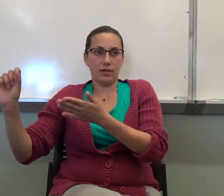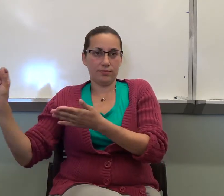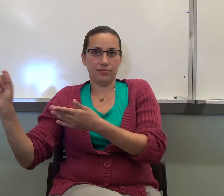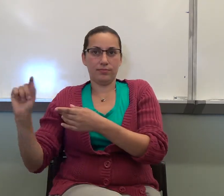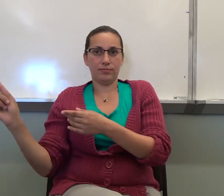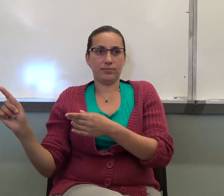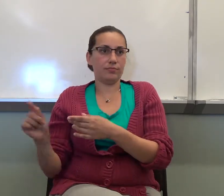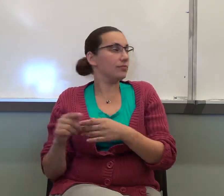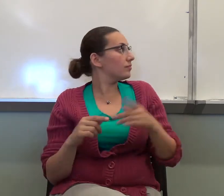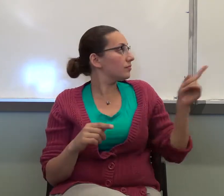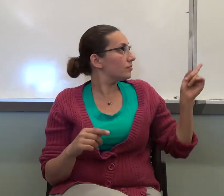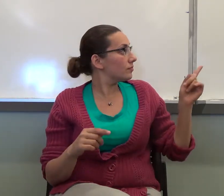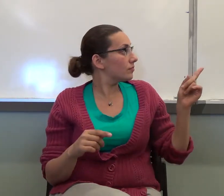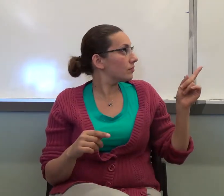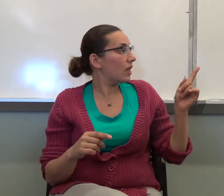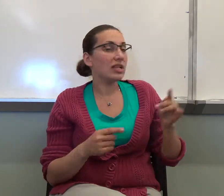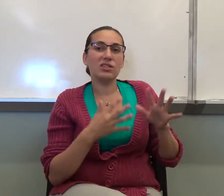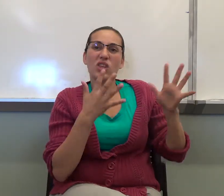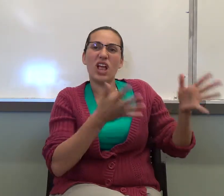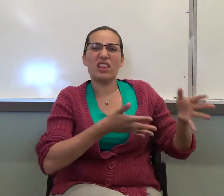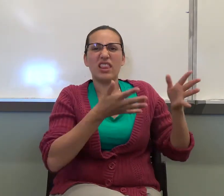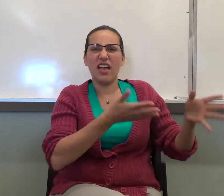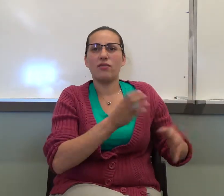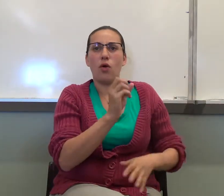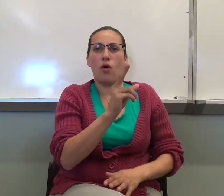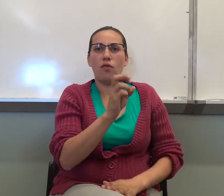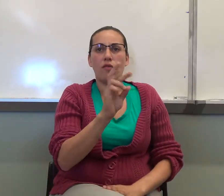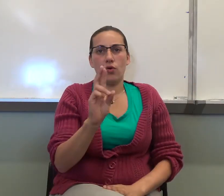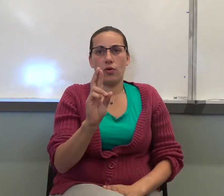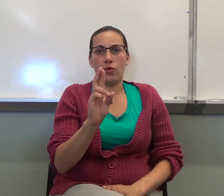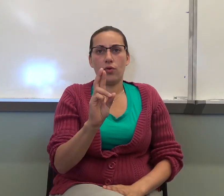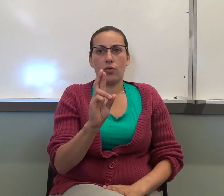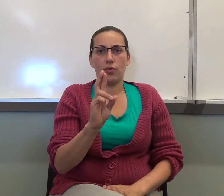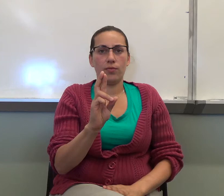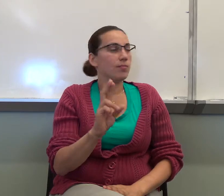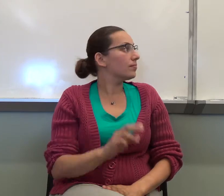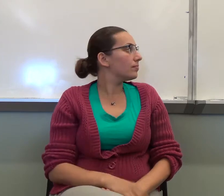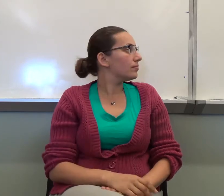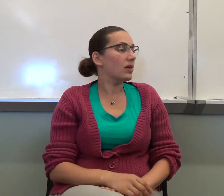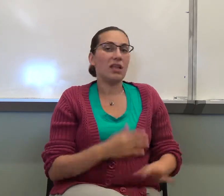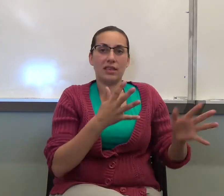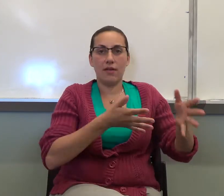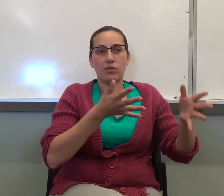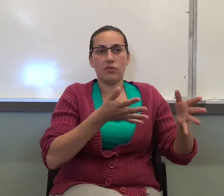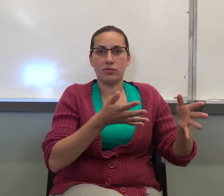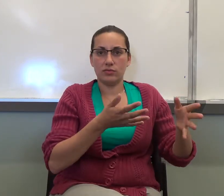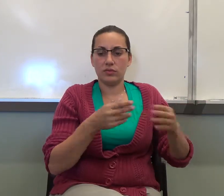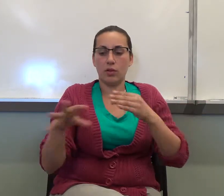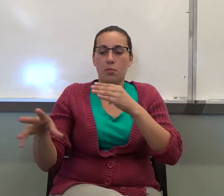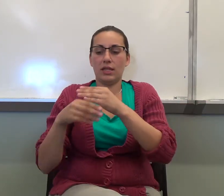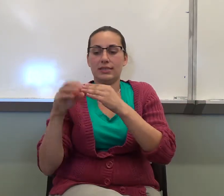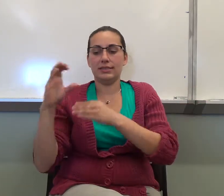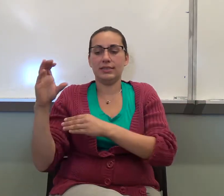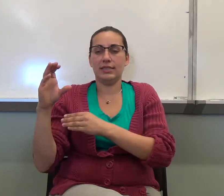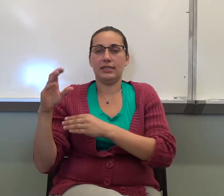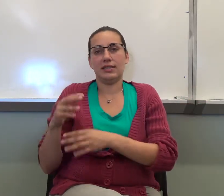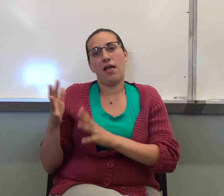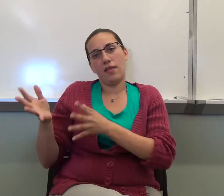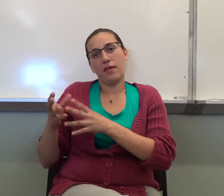leftovers. This is a leftover and that's a leftover. So it's multiplying the sum of B plus C. Well, the common